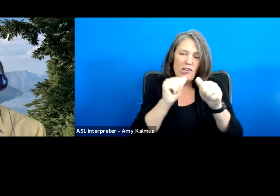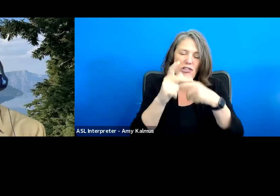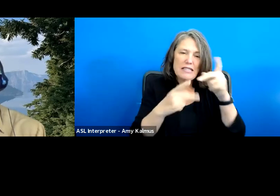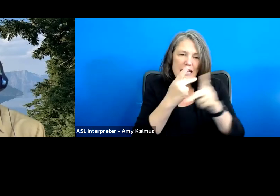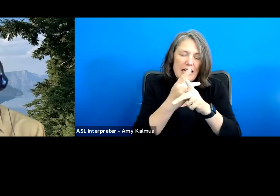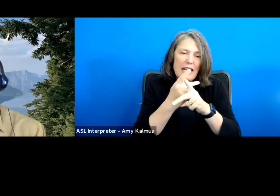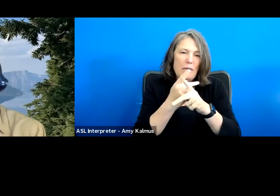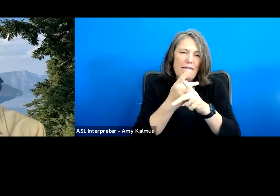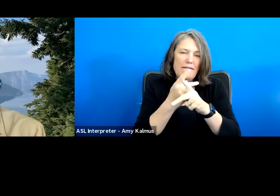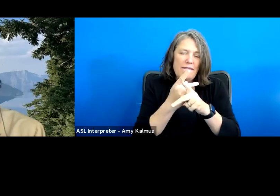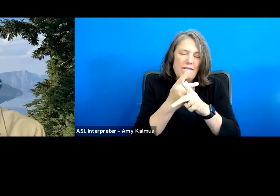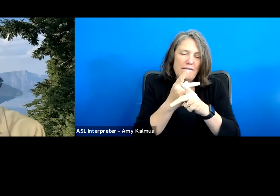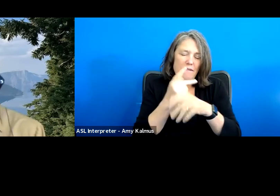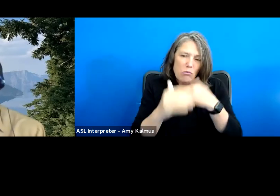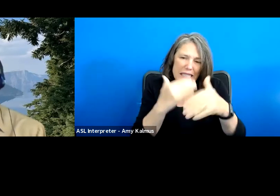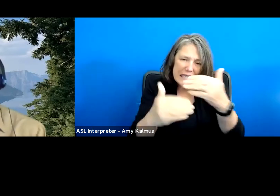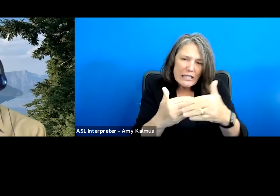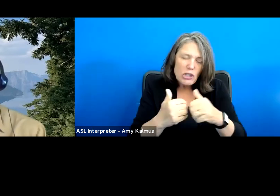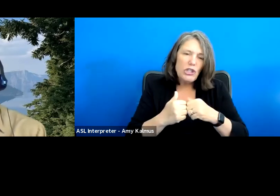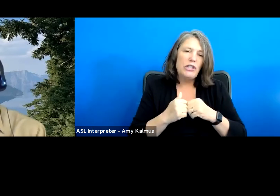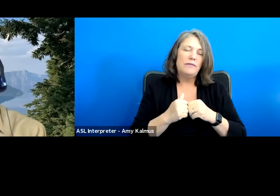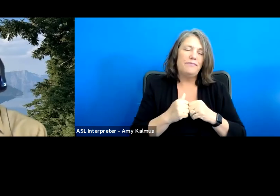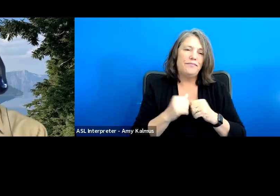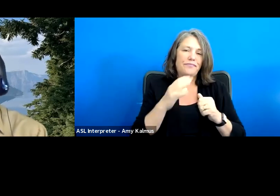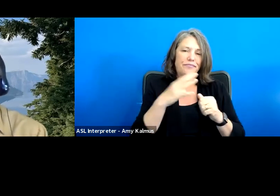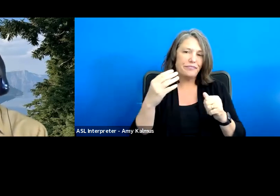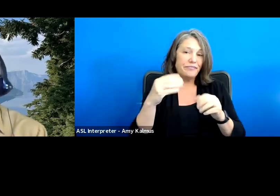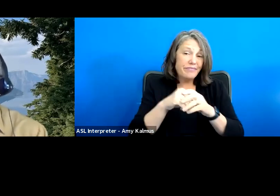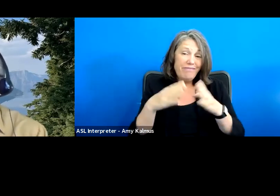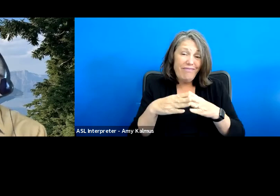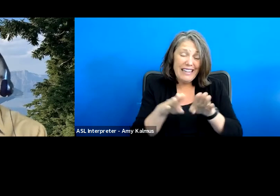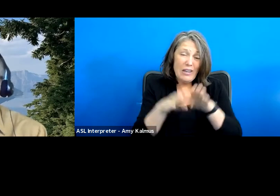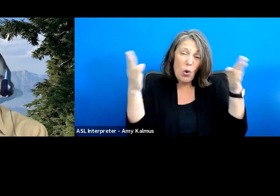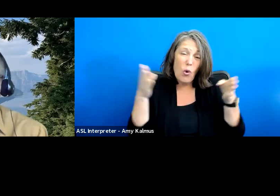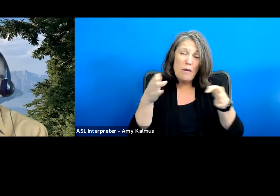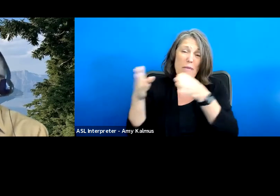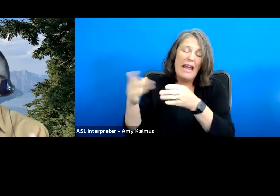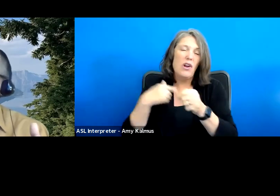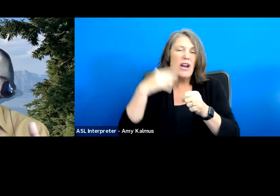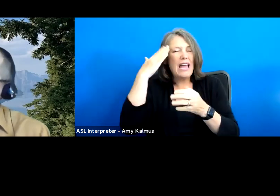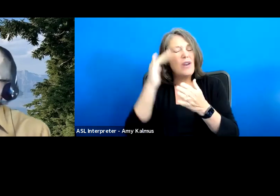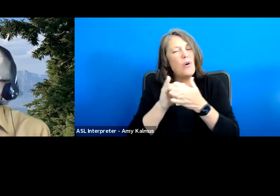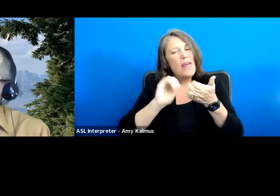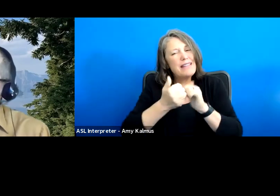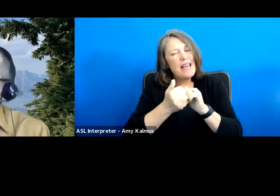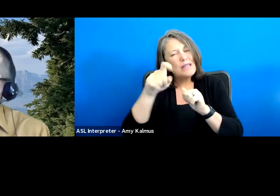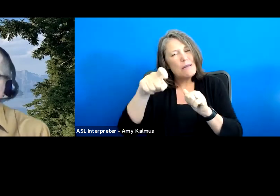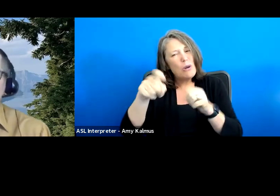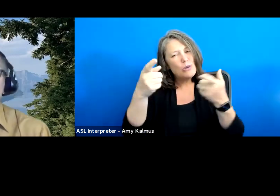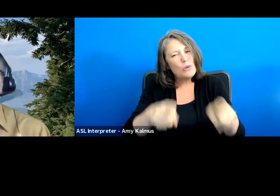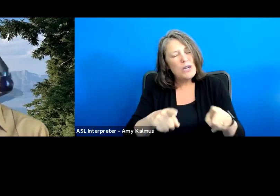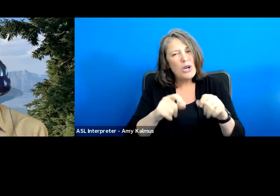of procedures in an open manner. And I know that that's the way it's supposed to